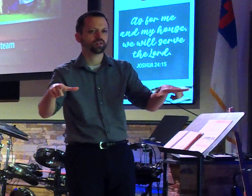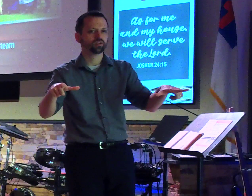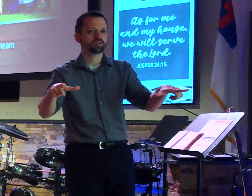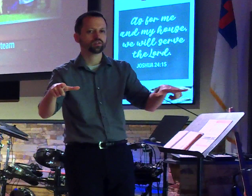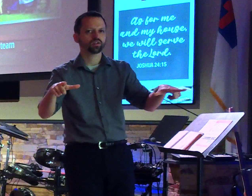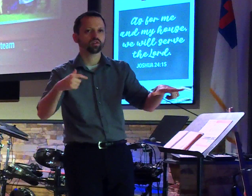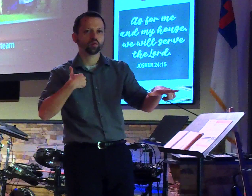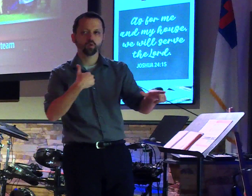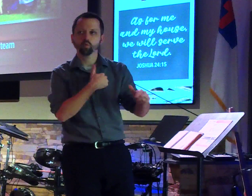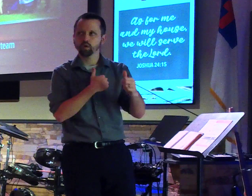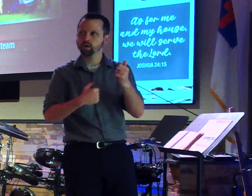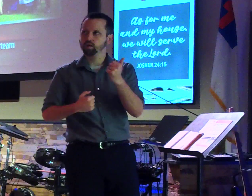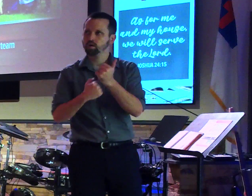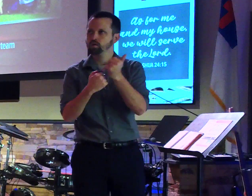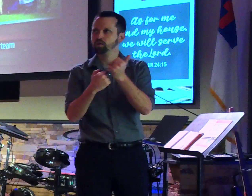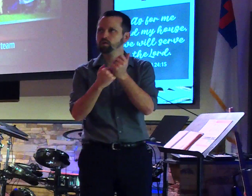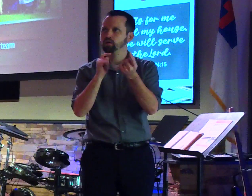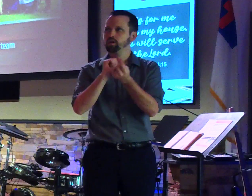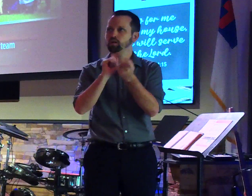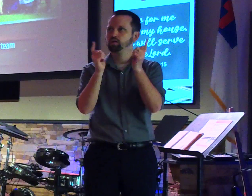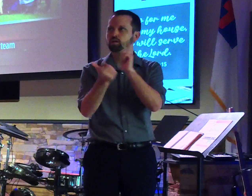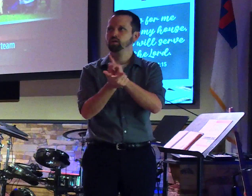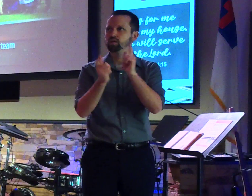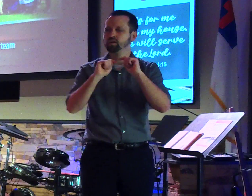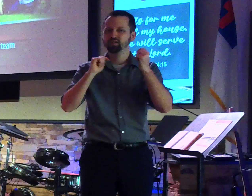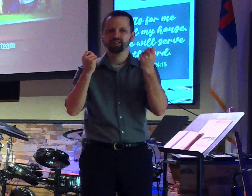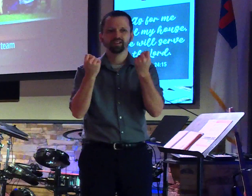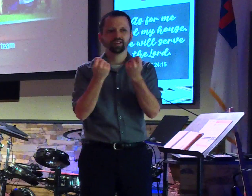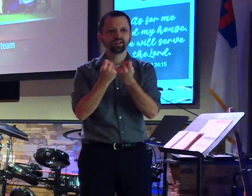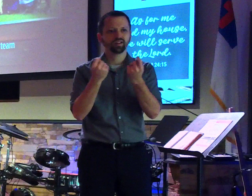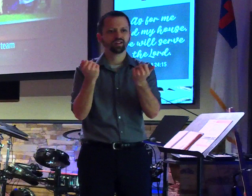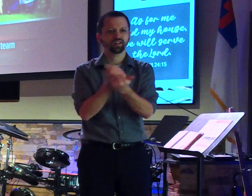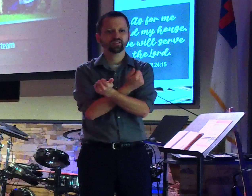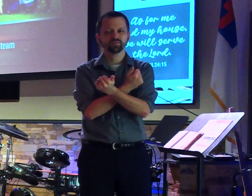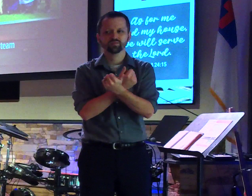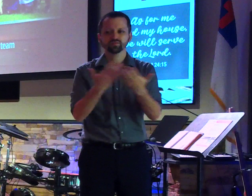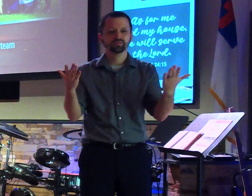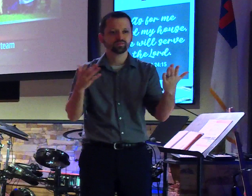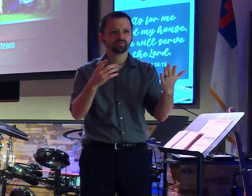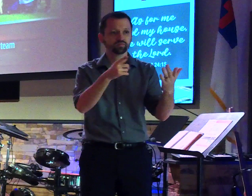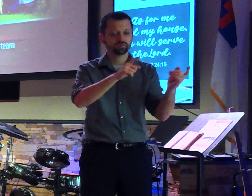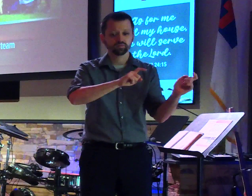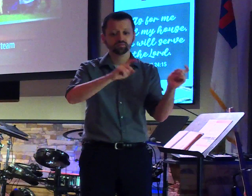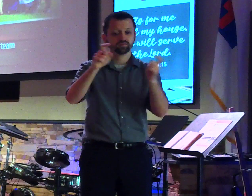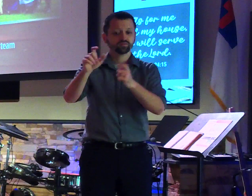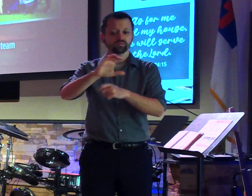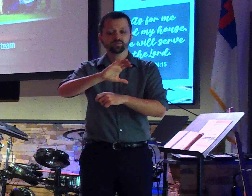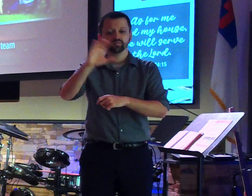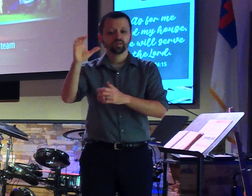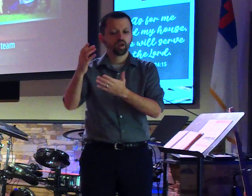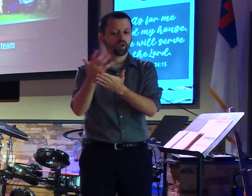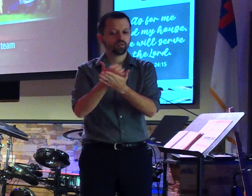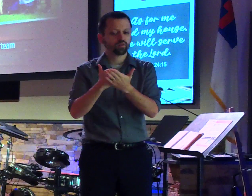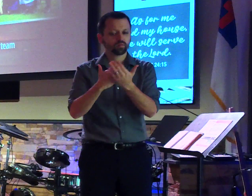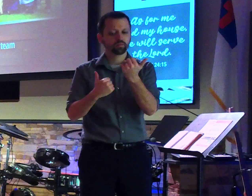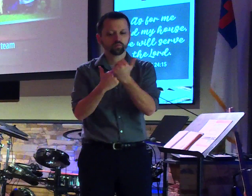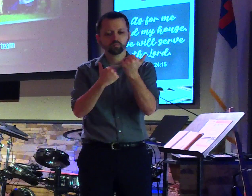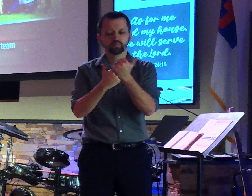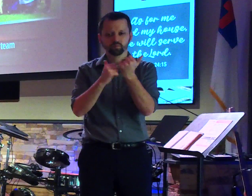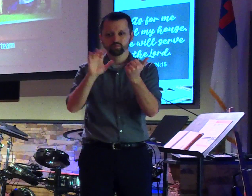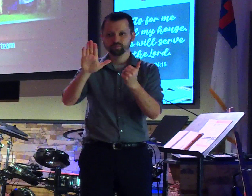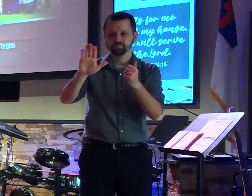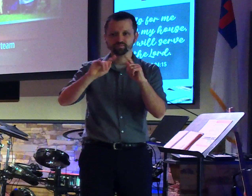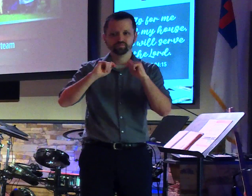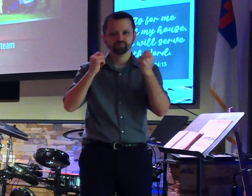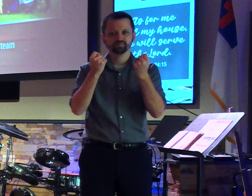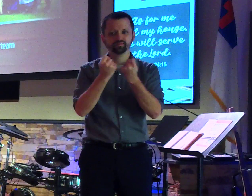be supporting this translation team. Everything that you give during our Christmas offering is going to go to support this team